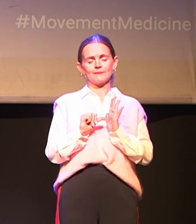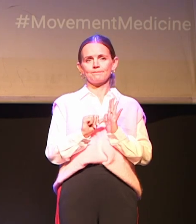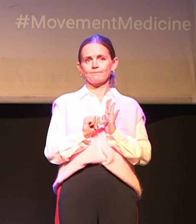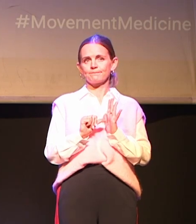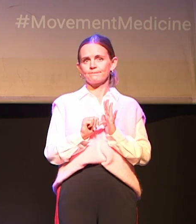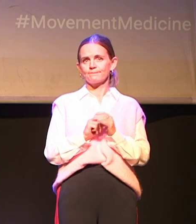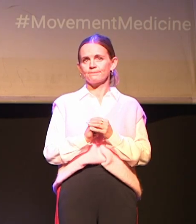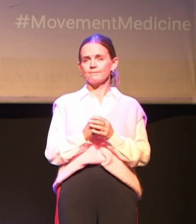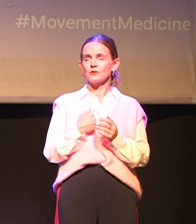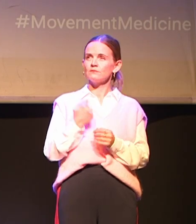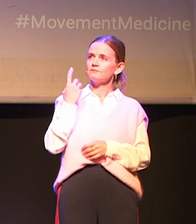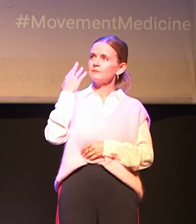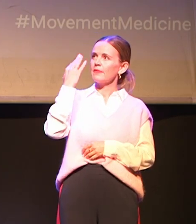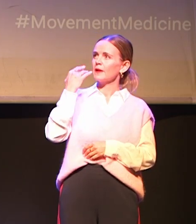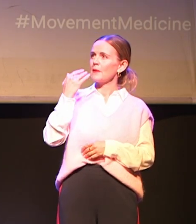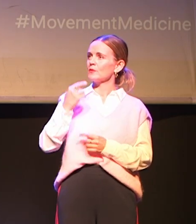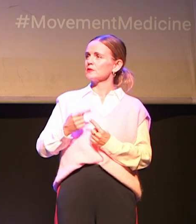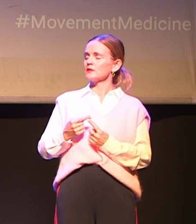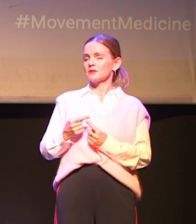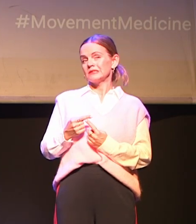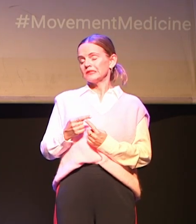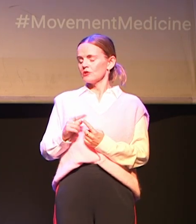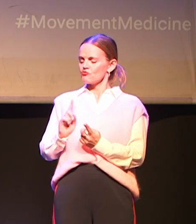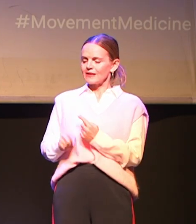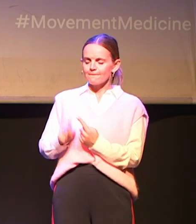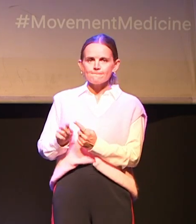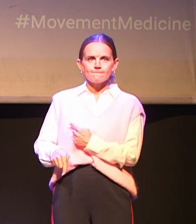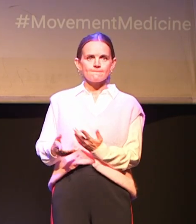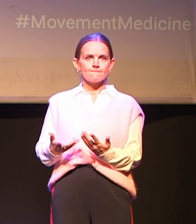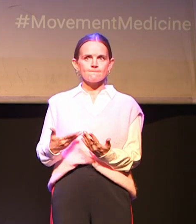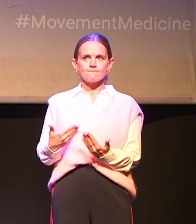this is what I'm thinking about a lot. It's like reactivity, the ways that we,